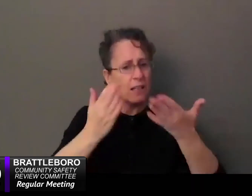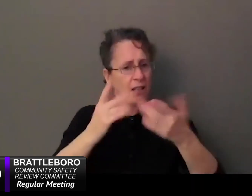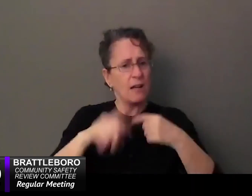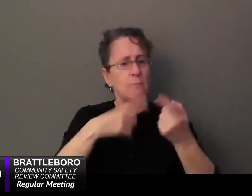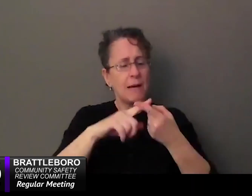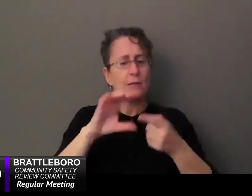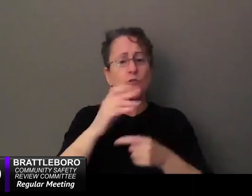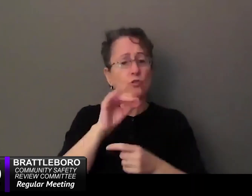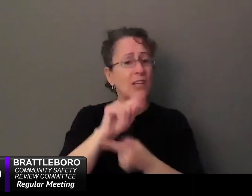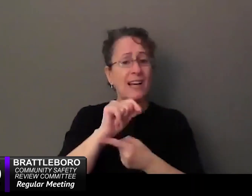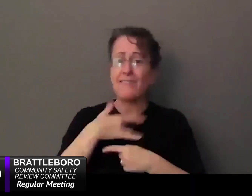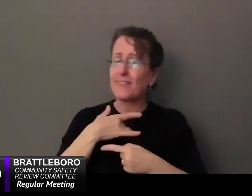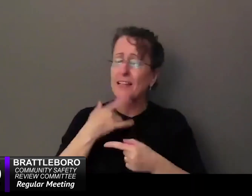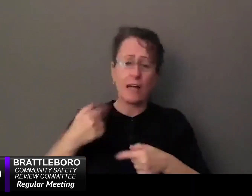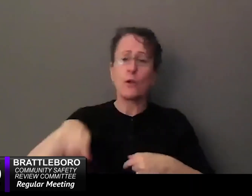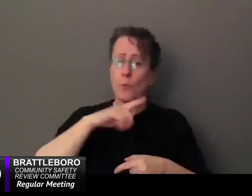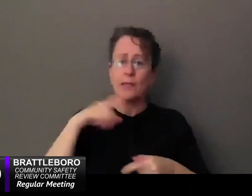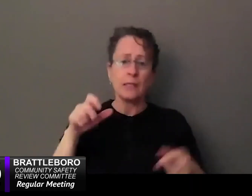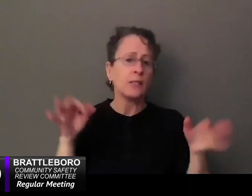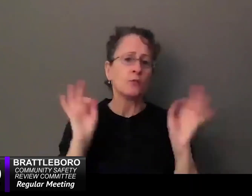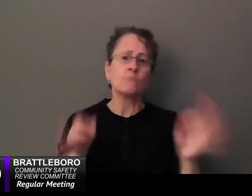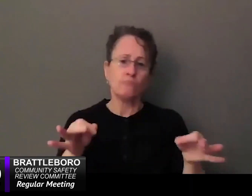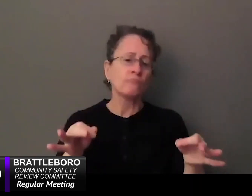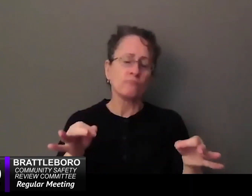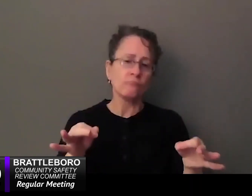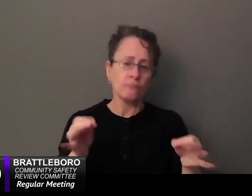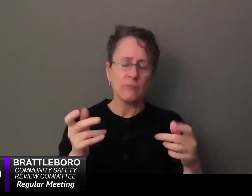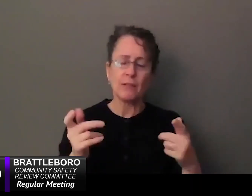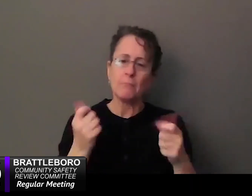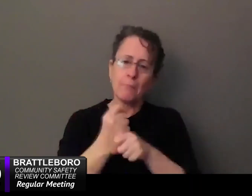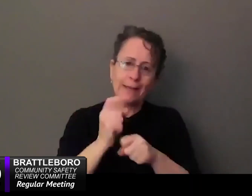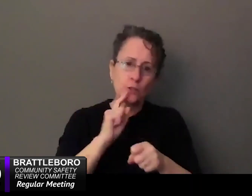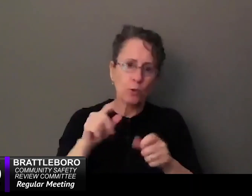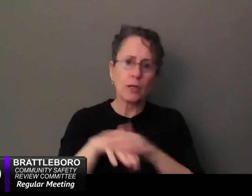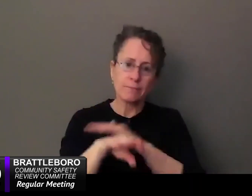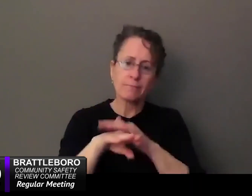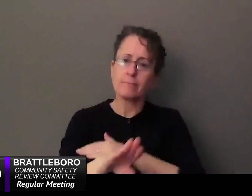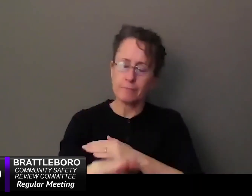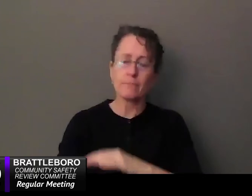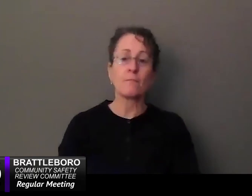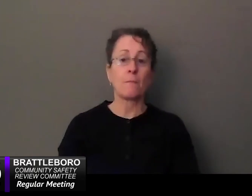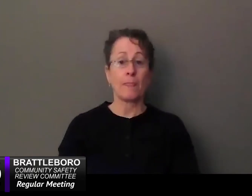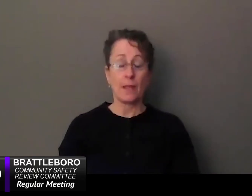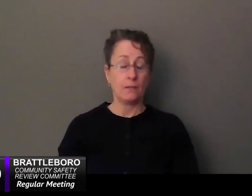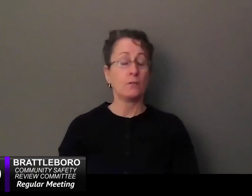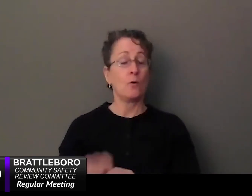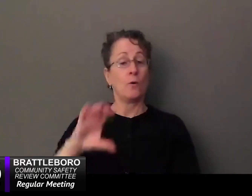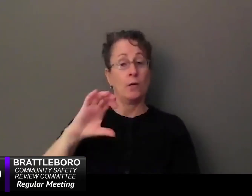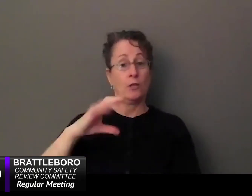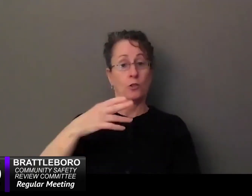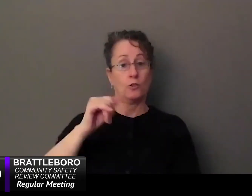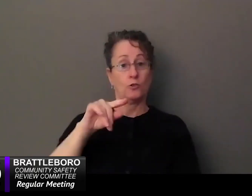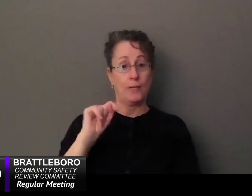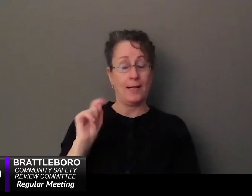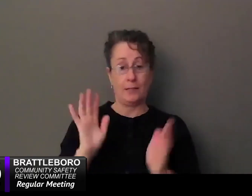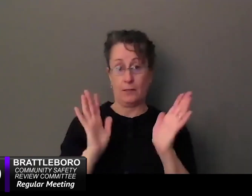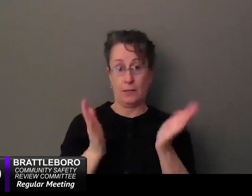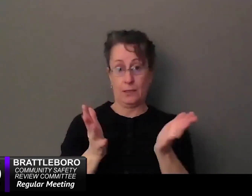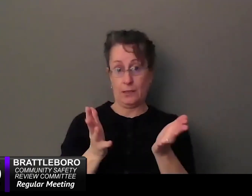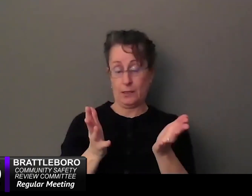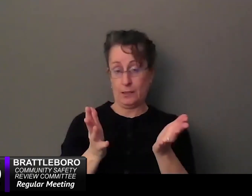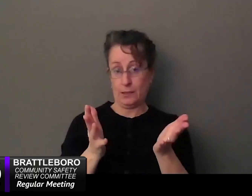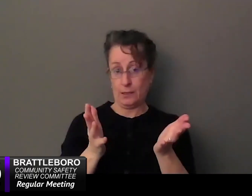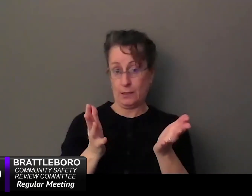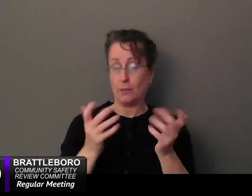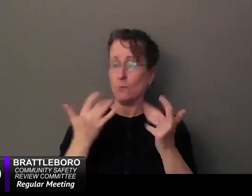make decisions after that, if that's acceptable to you all. So the chat, we wanted to check in with you all